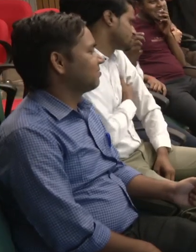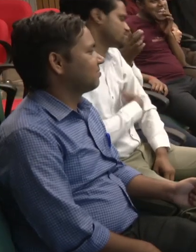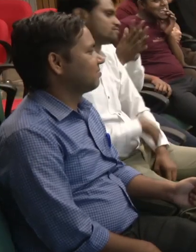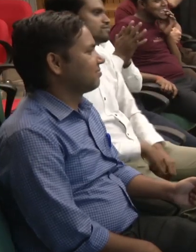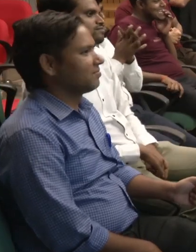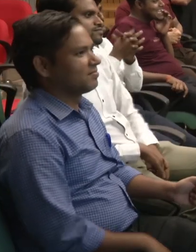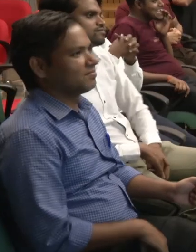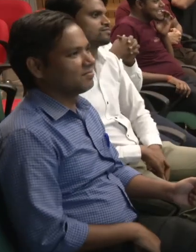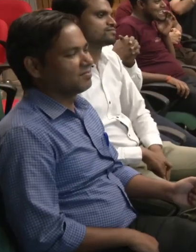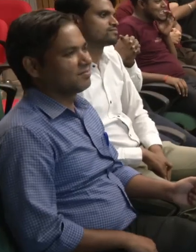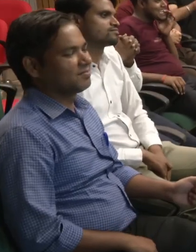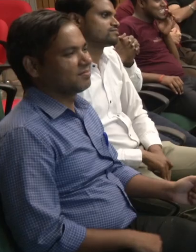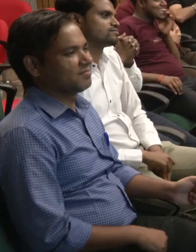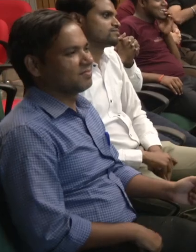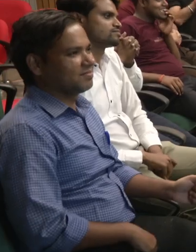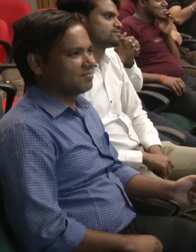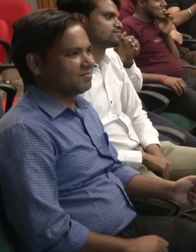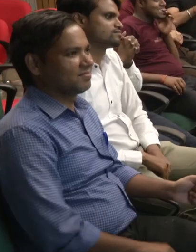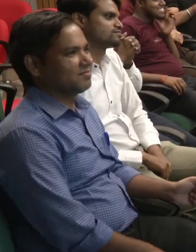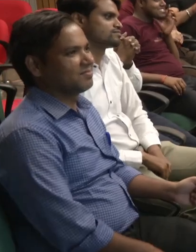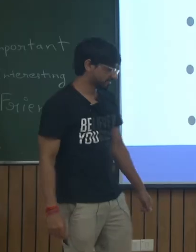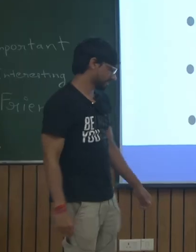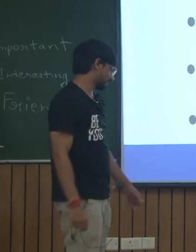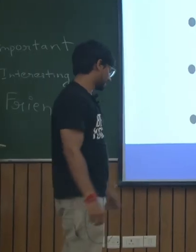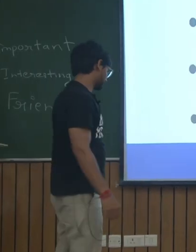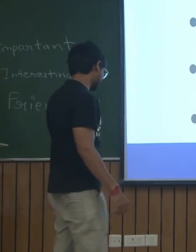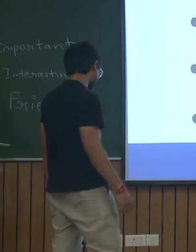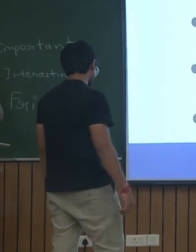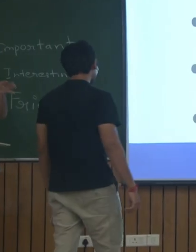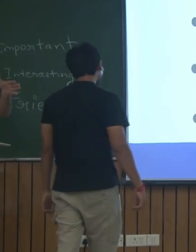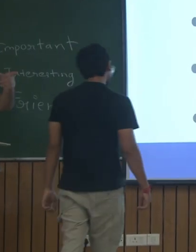you have to scold someone asking why are you taking leave now and then.